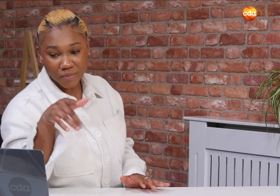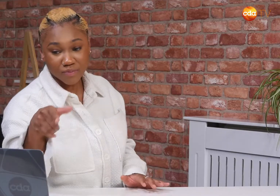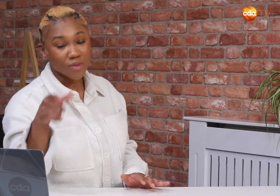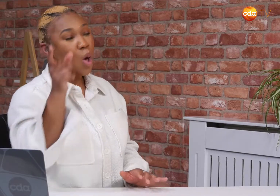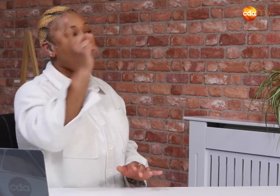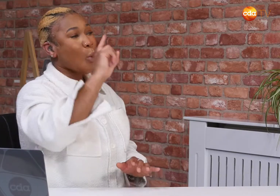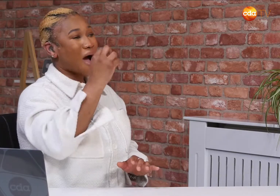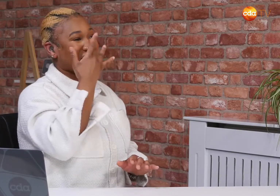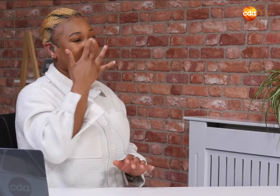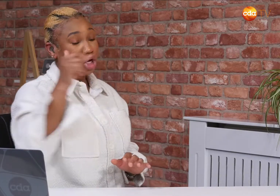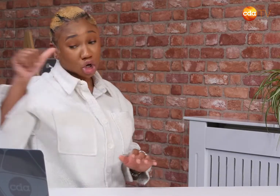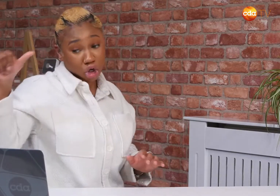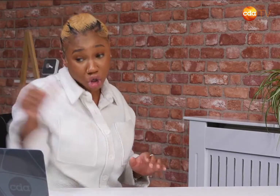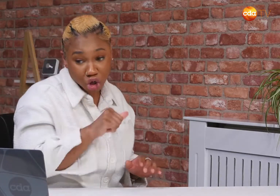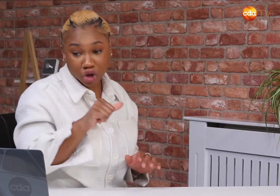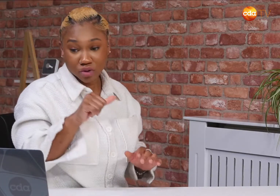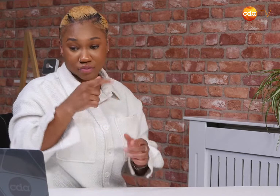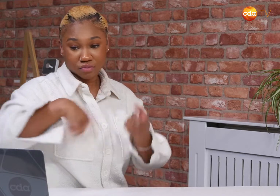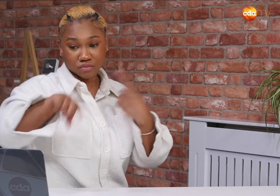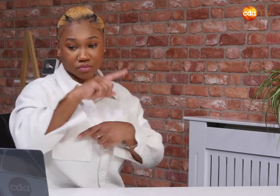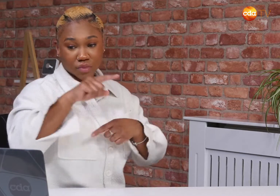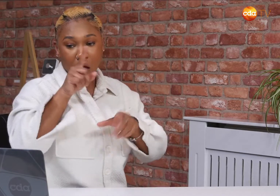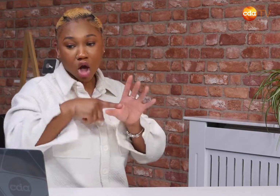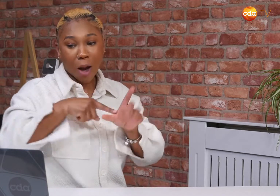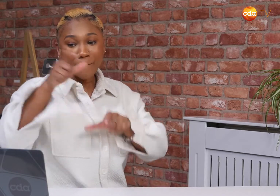Somebody's asked this question on social media.